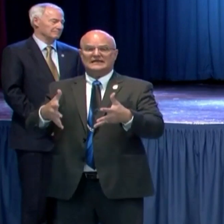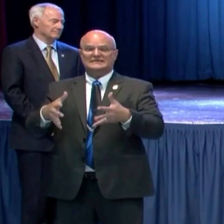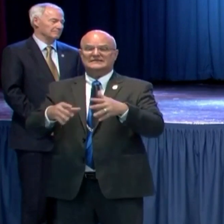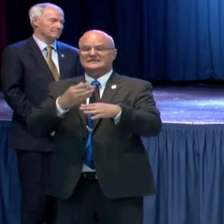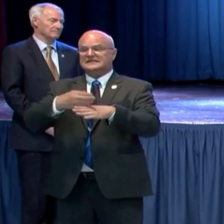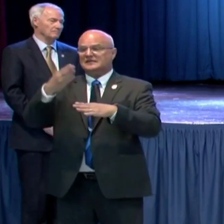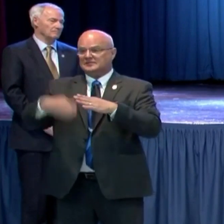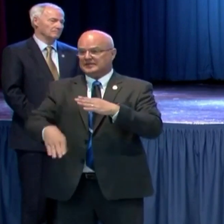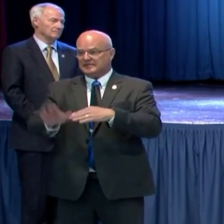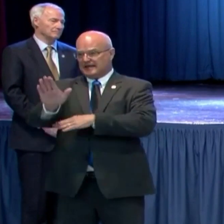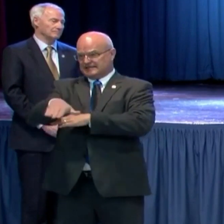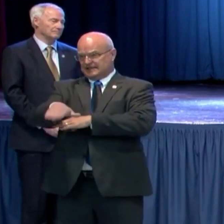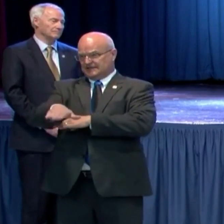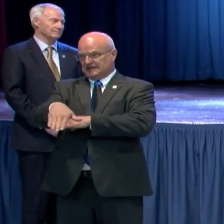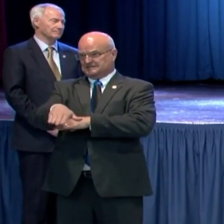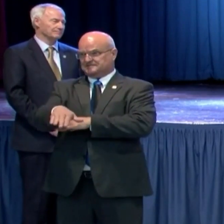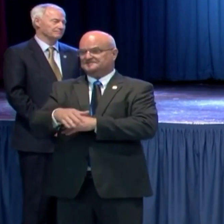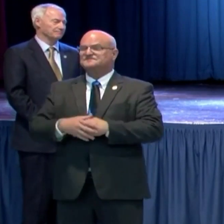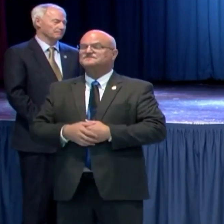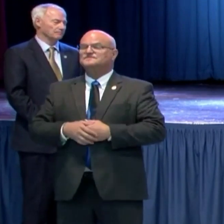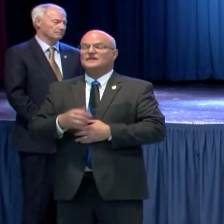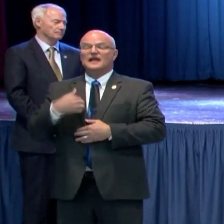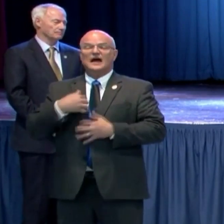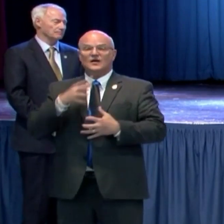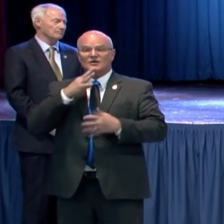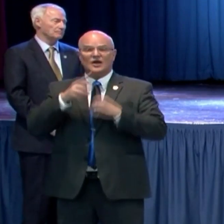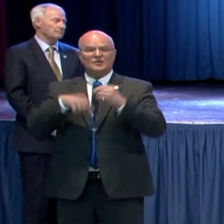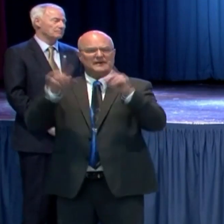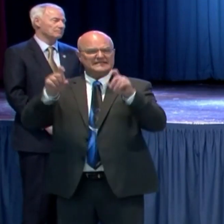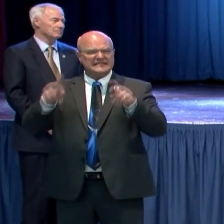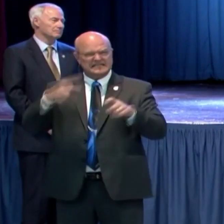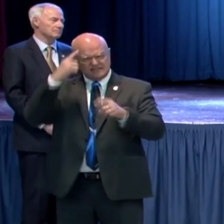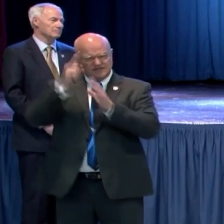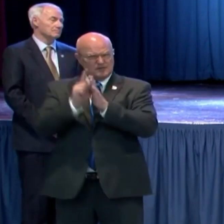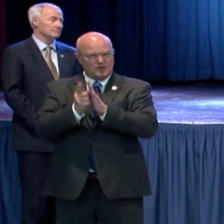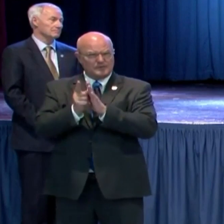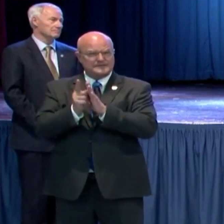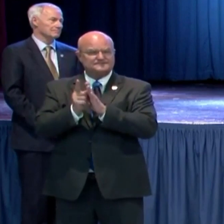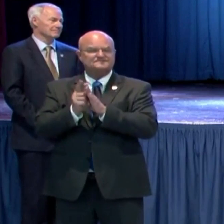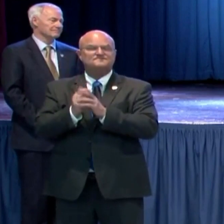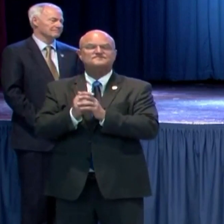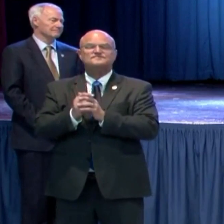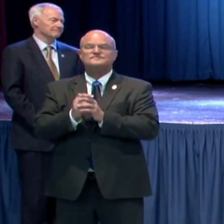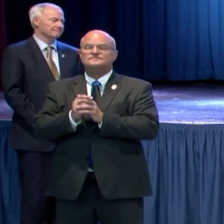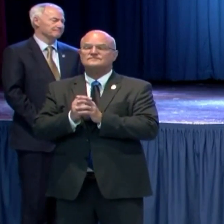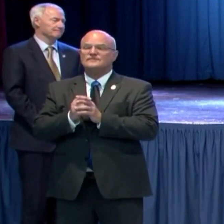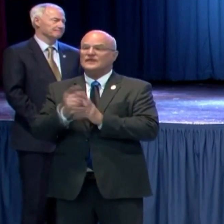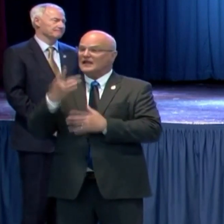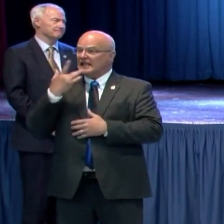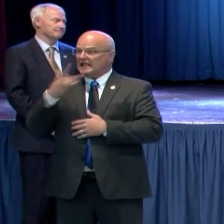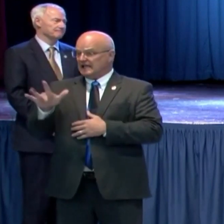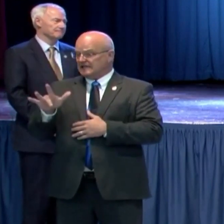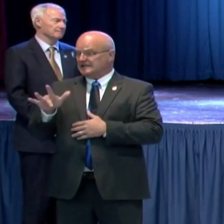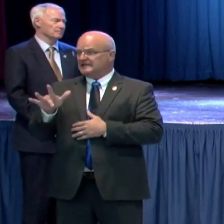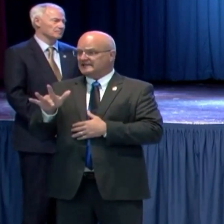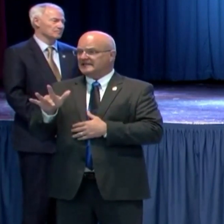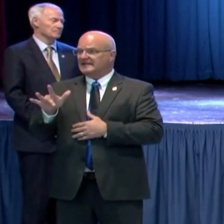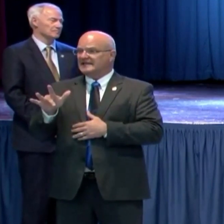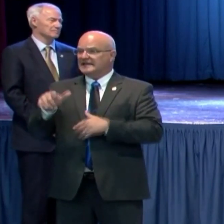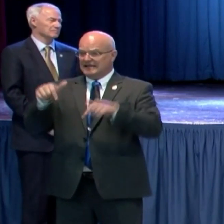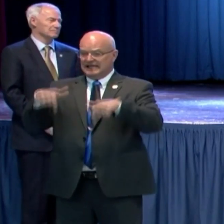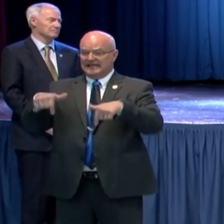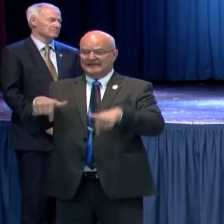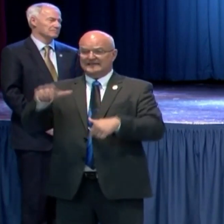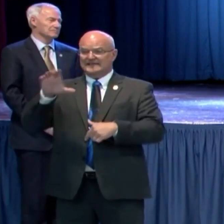those completed by this evening. And I want to talk about testing for just a moment. Fortunately, in